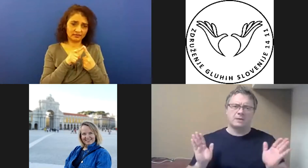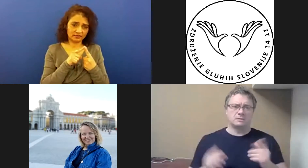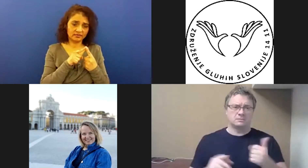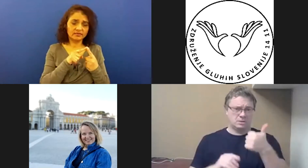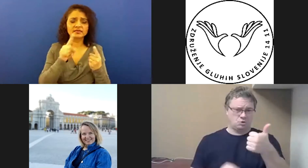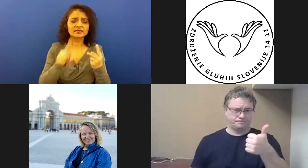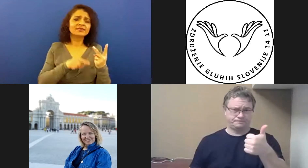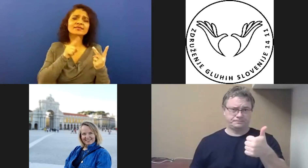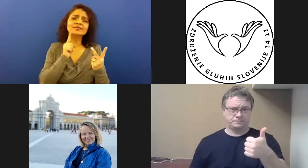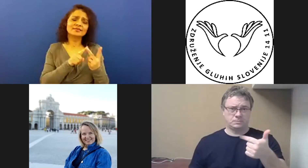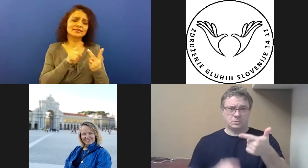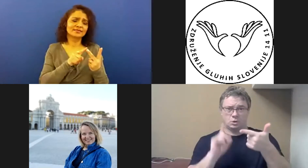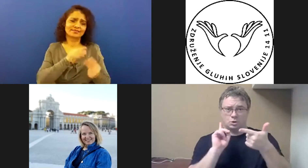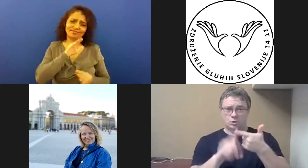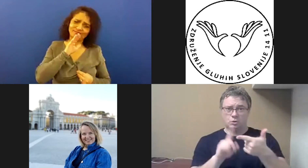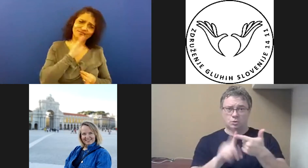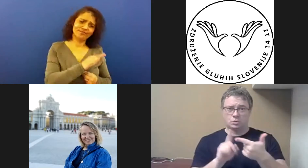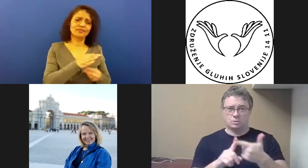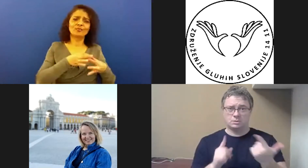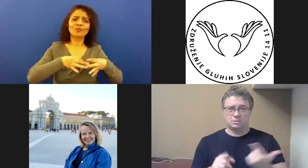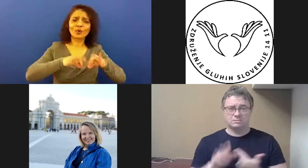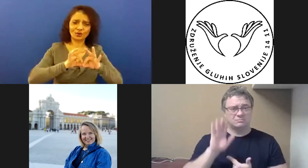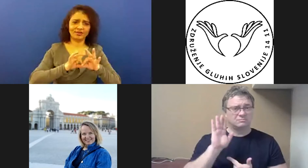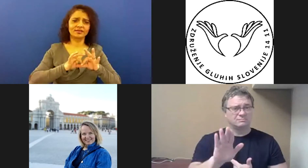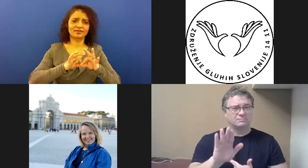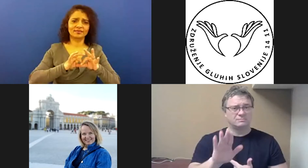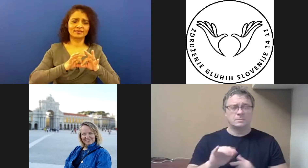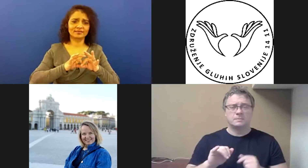power. You cannot be weak.